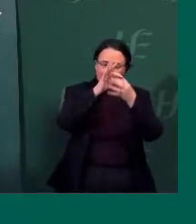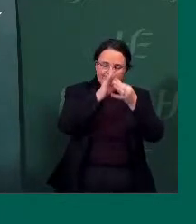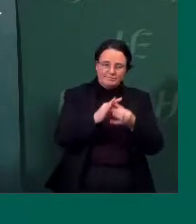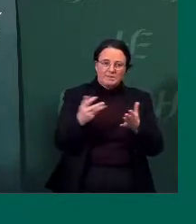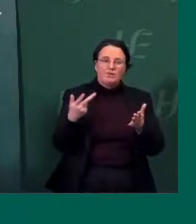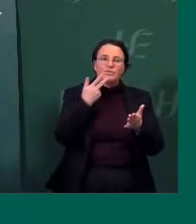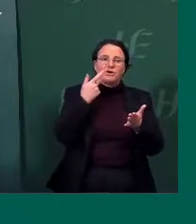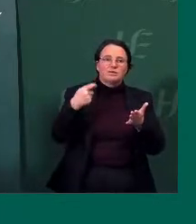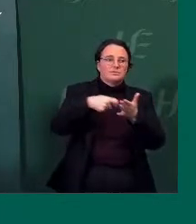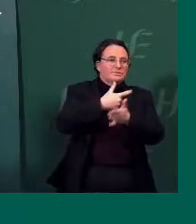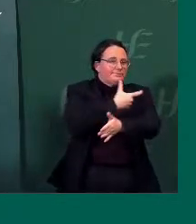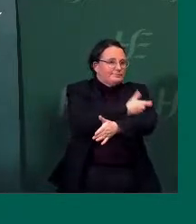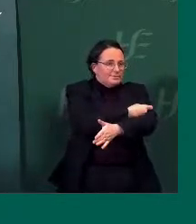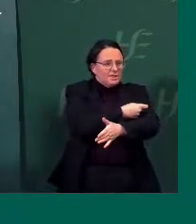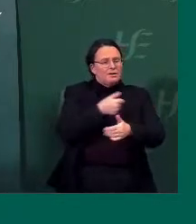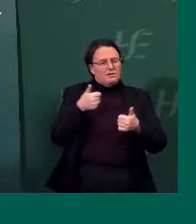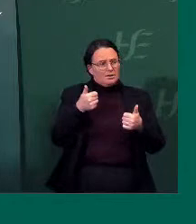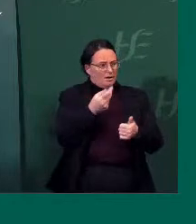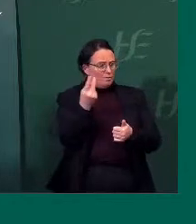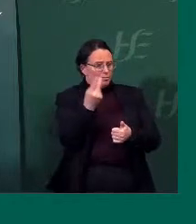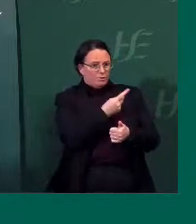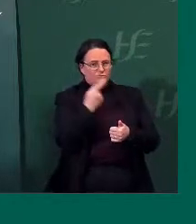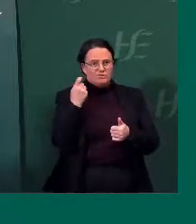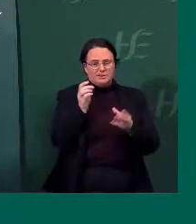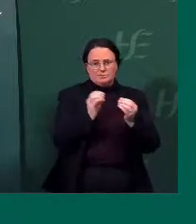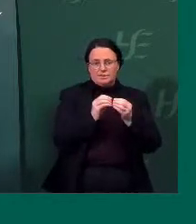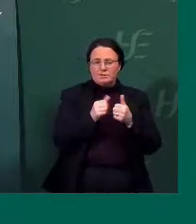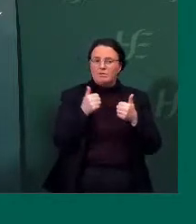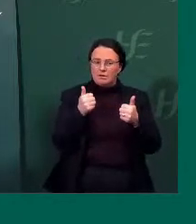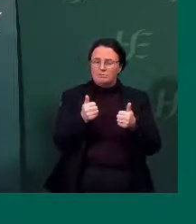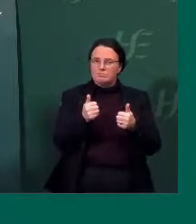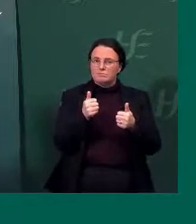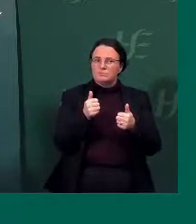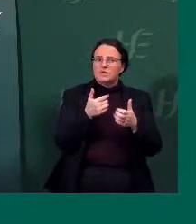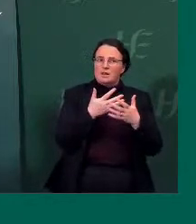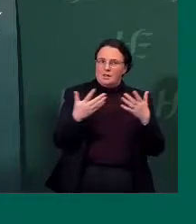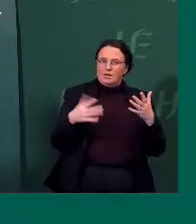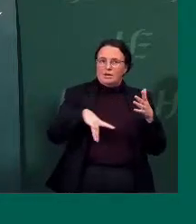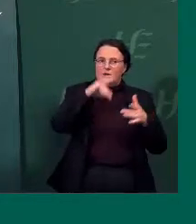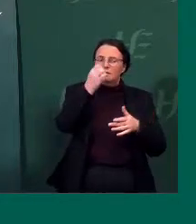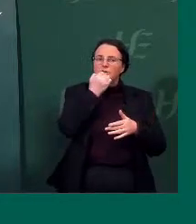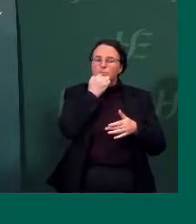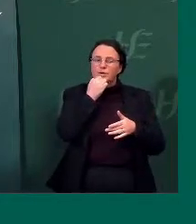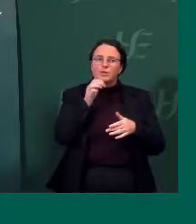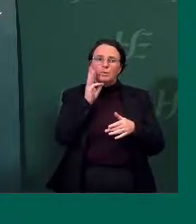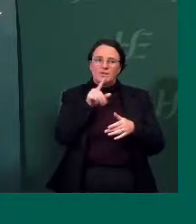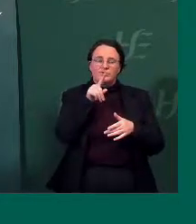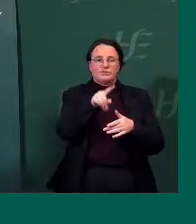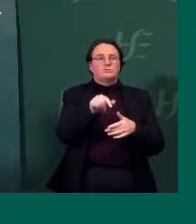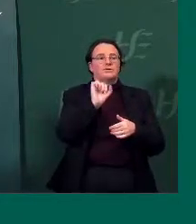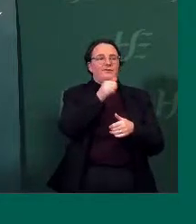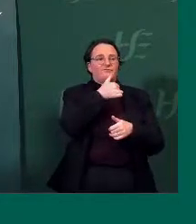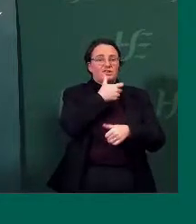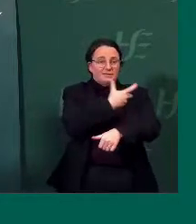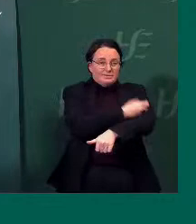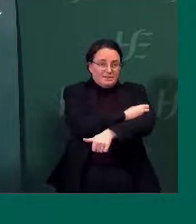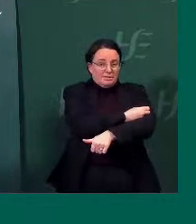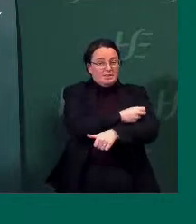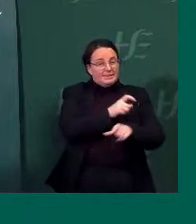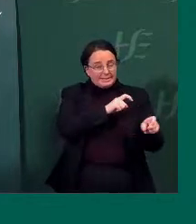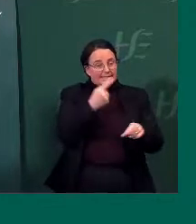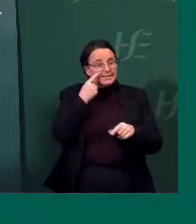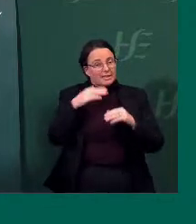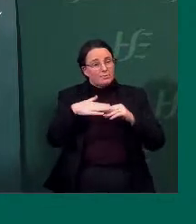and Colin referred to, really good uptake in relation to the primary vaccine, still seeing people coming through. And lastly, while we're trying to drive